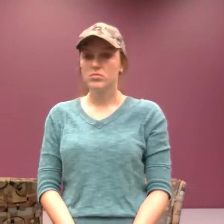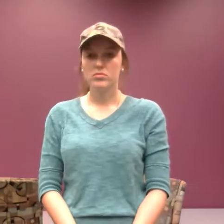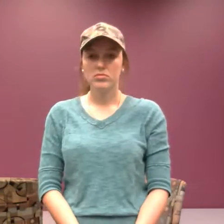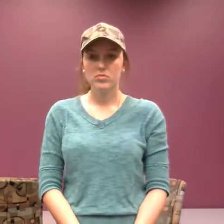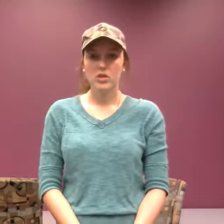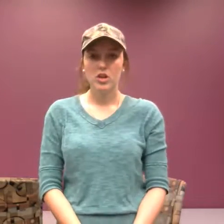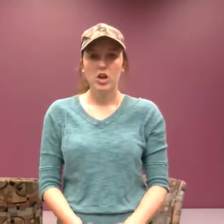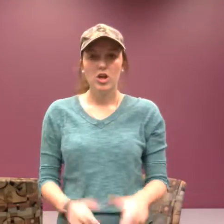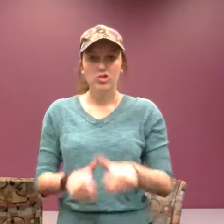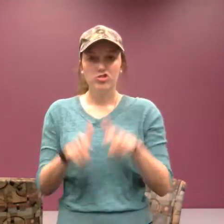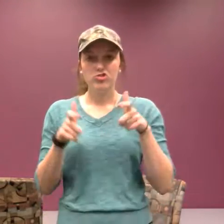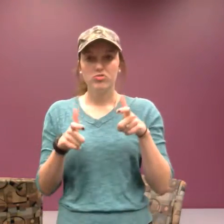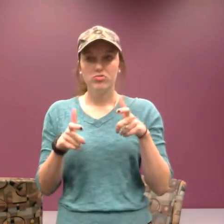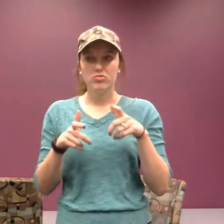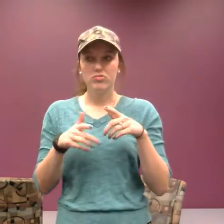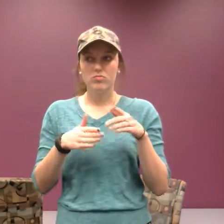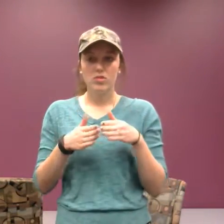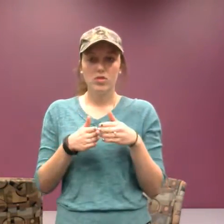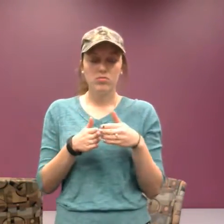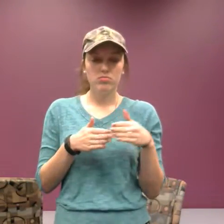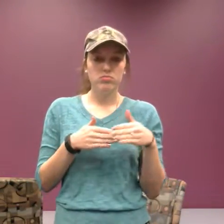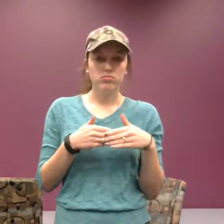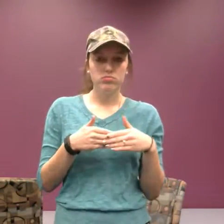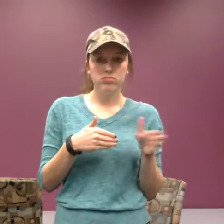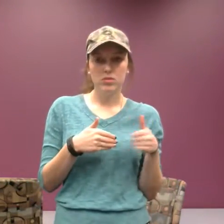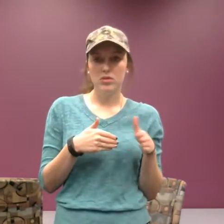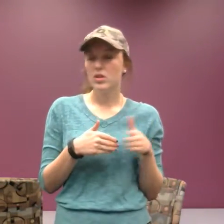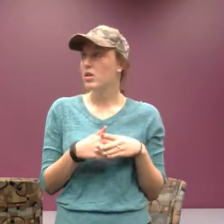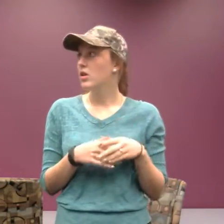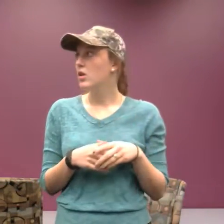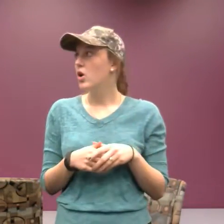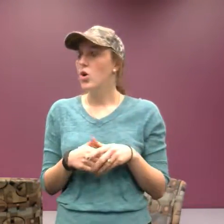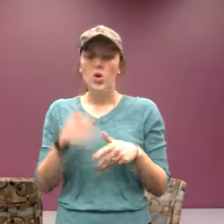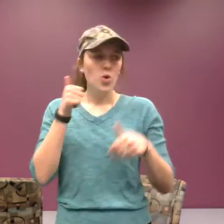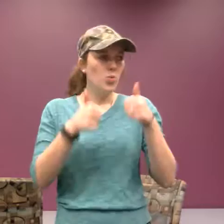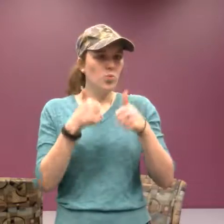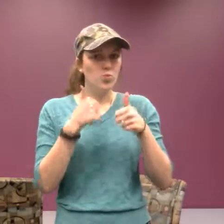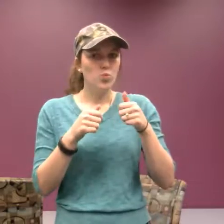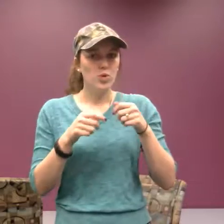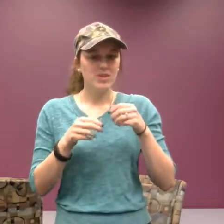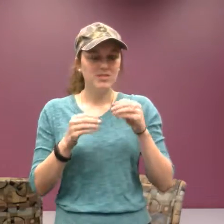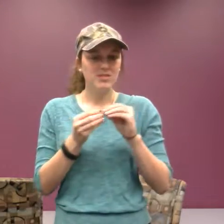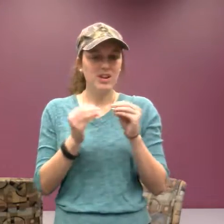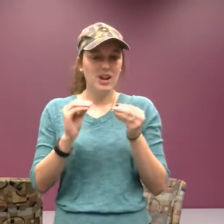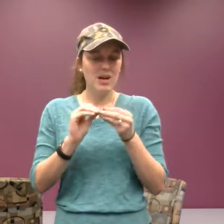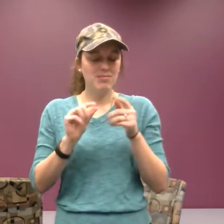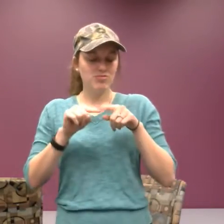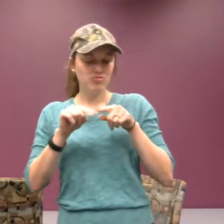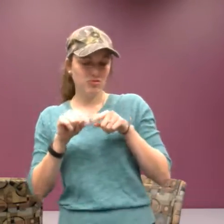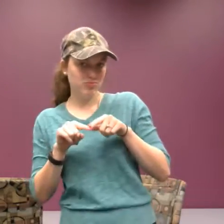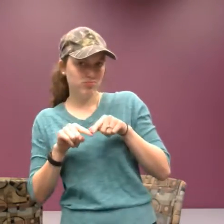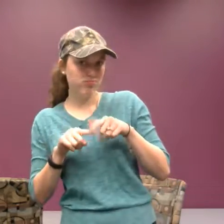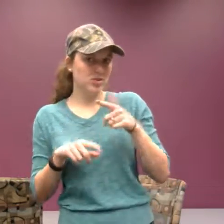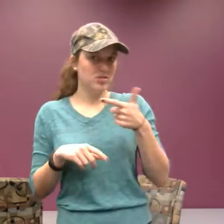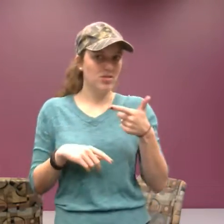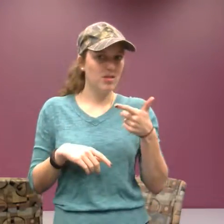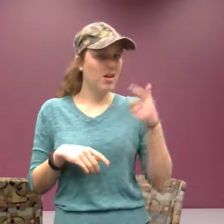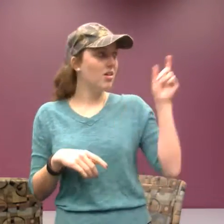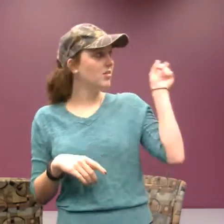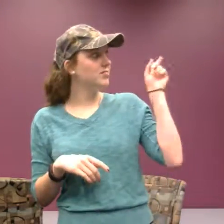number. Okay, which number depends on the other one? Does the larger one depend on the small,